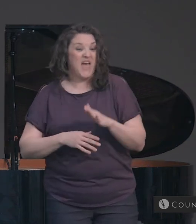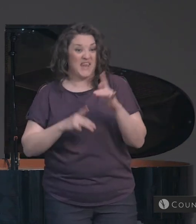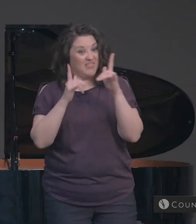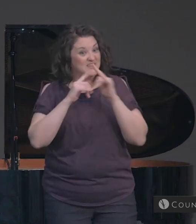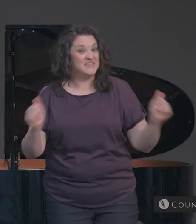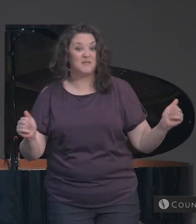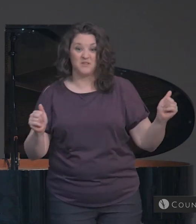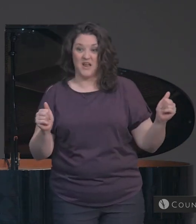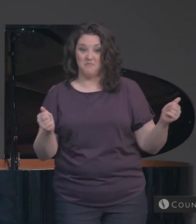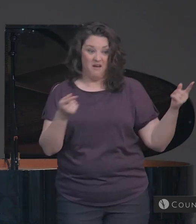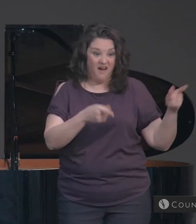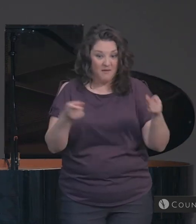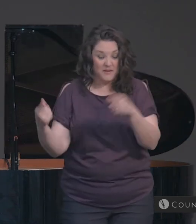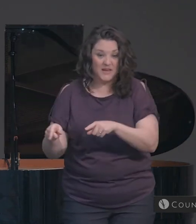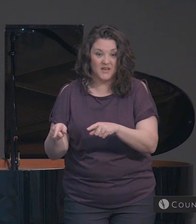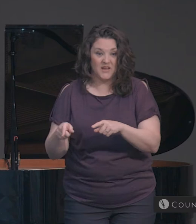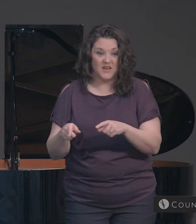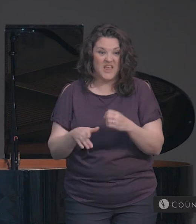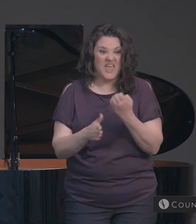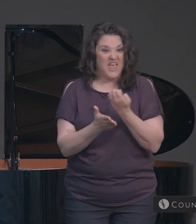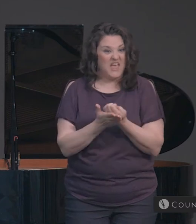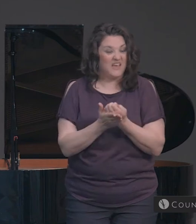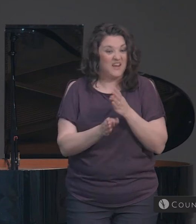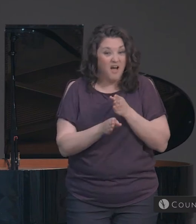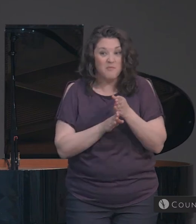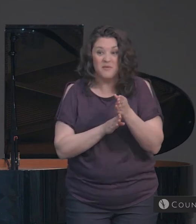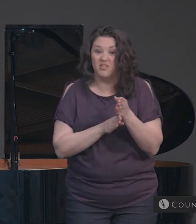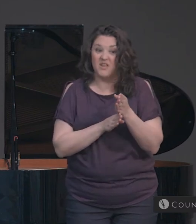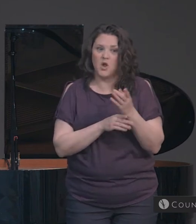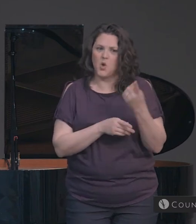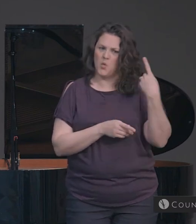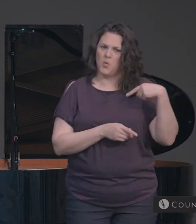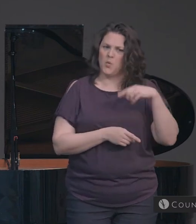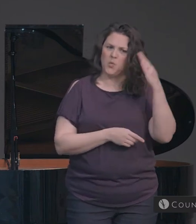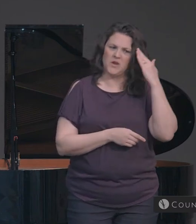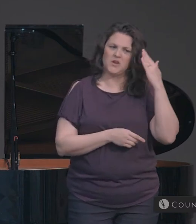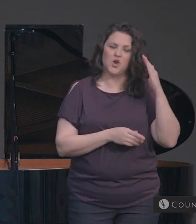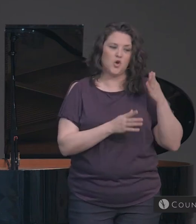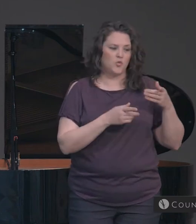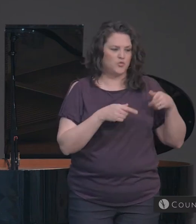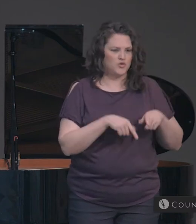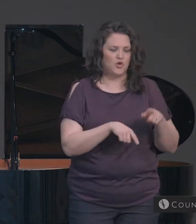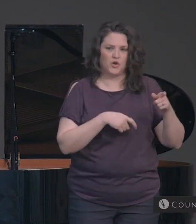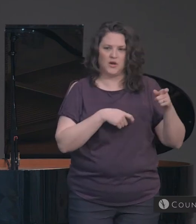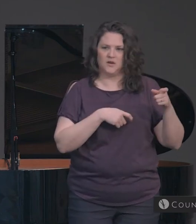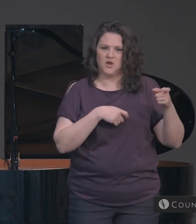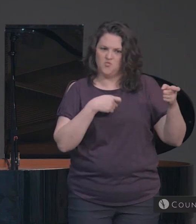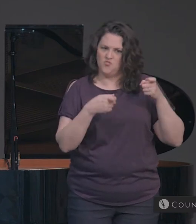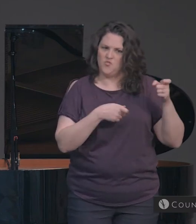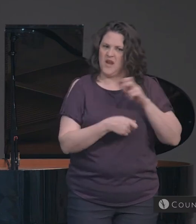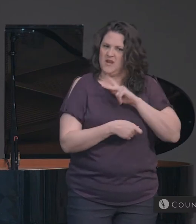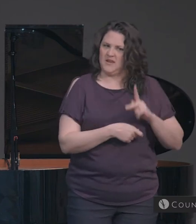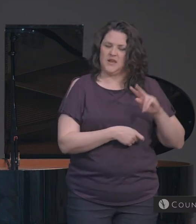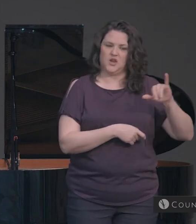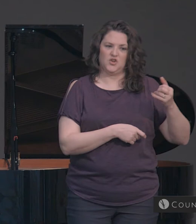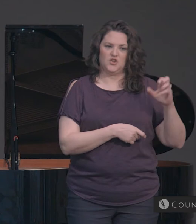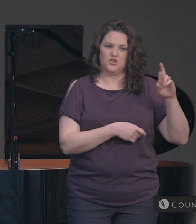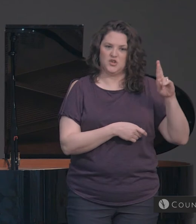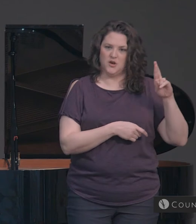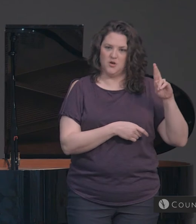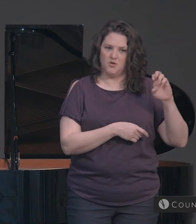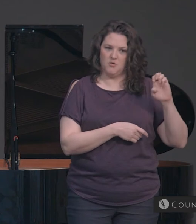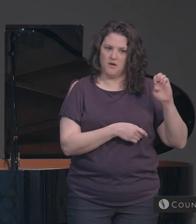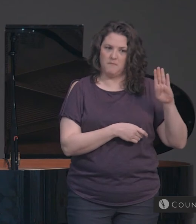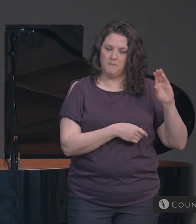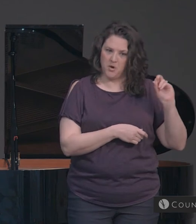time. Economically, we know that during the reign of Jeroboam II in the north, the nation of Israel had expanded to